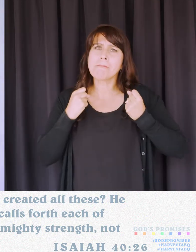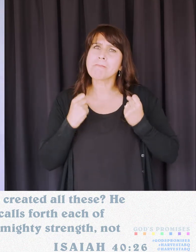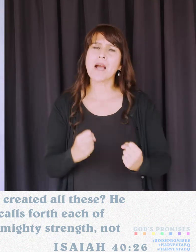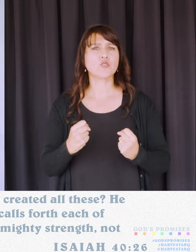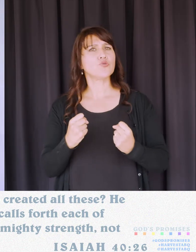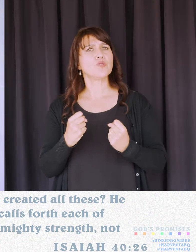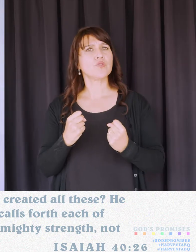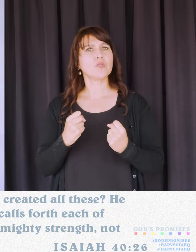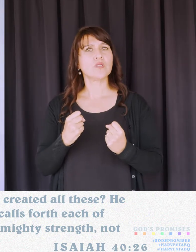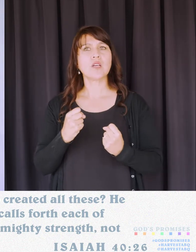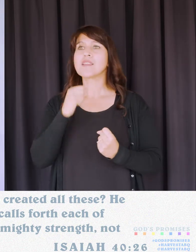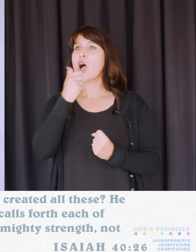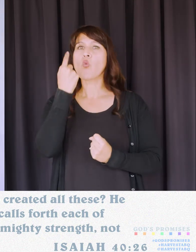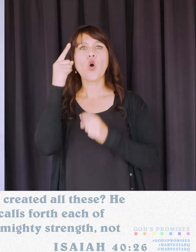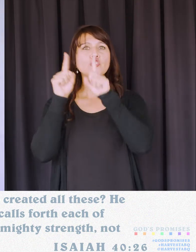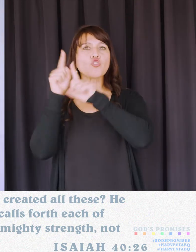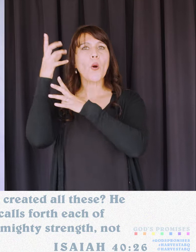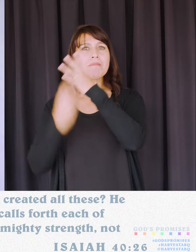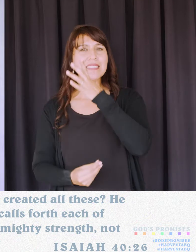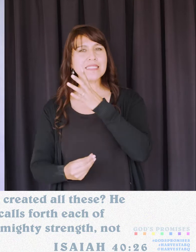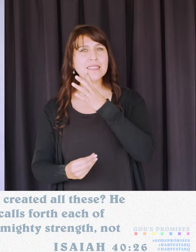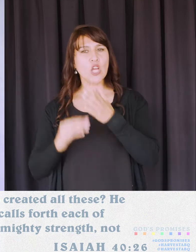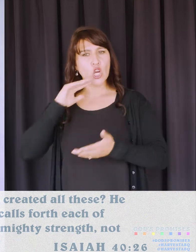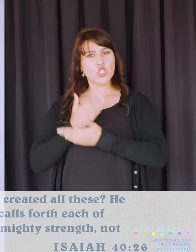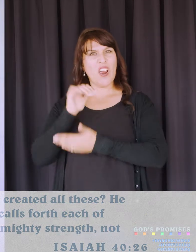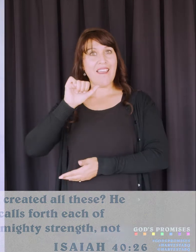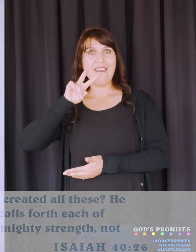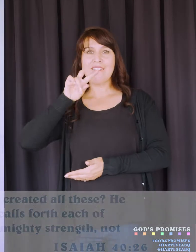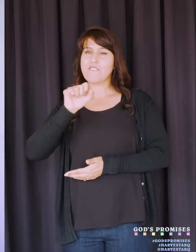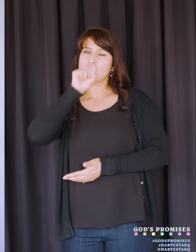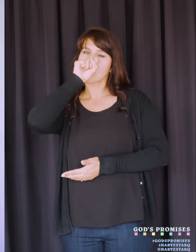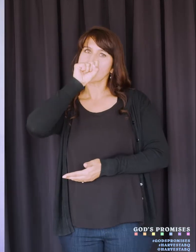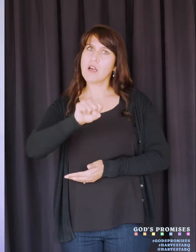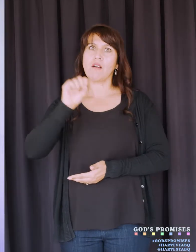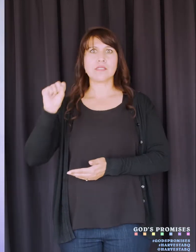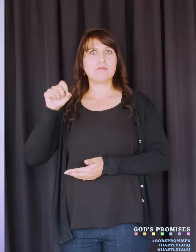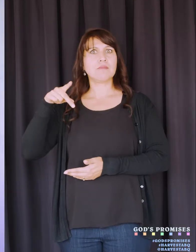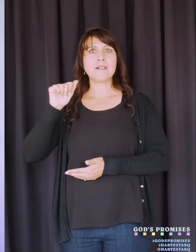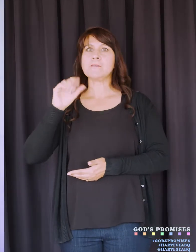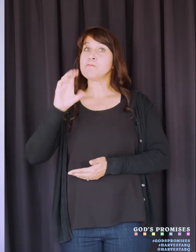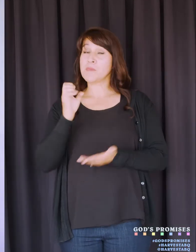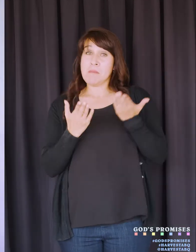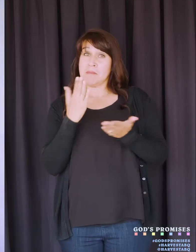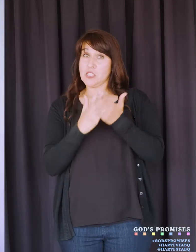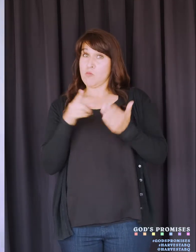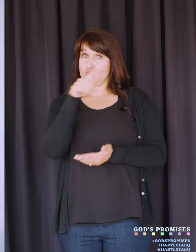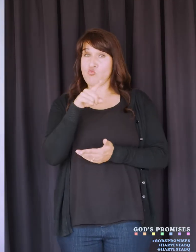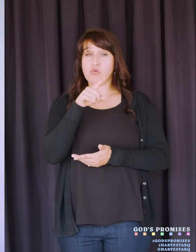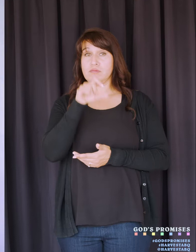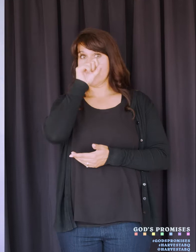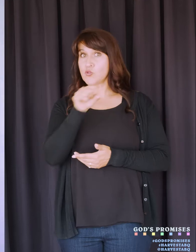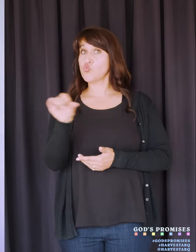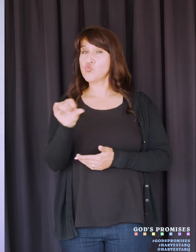of them is missing. Our daughter Ava really likes space. Maybe some of you do as well.